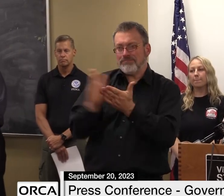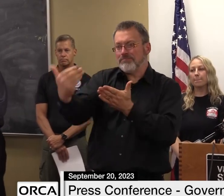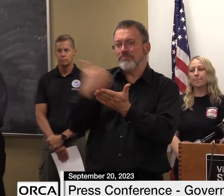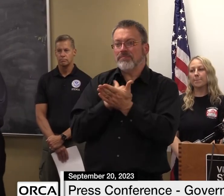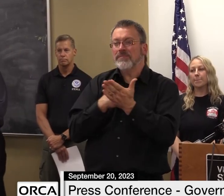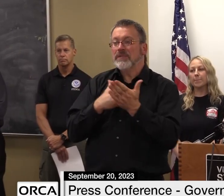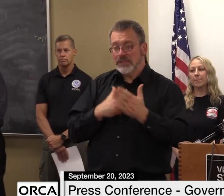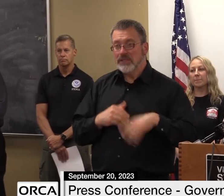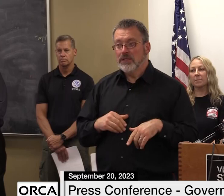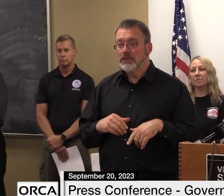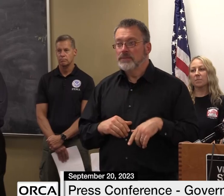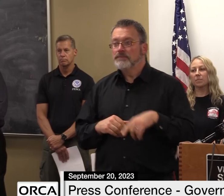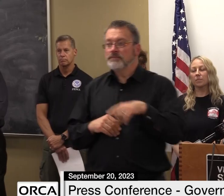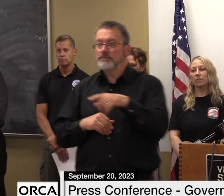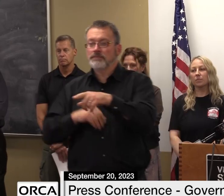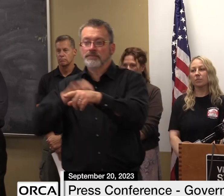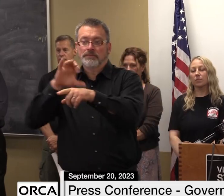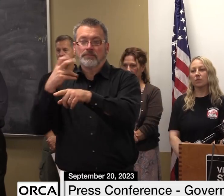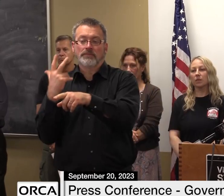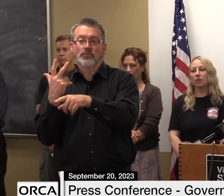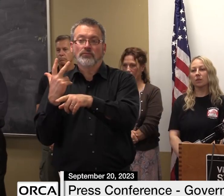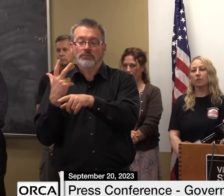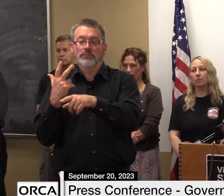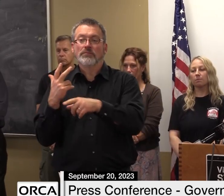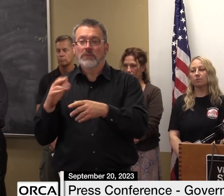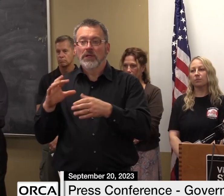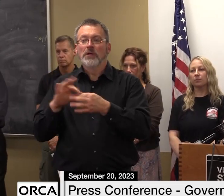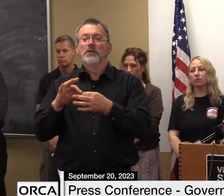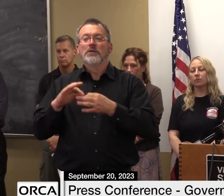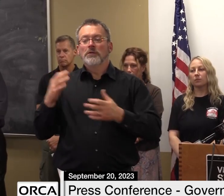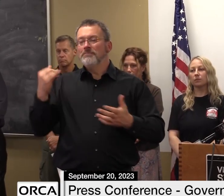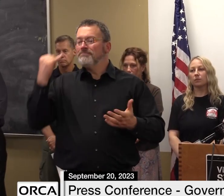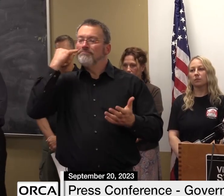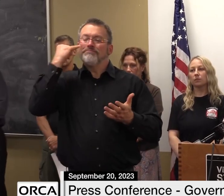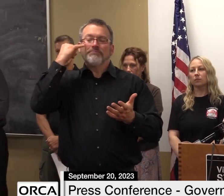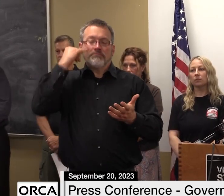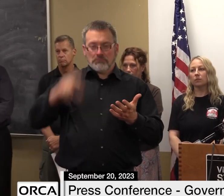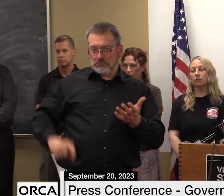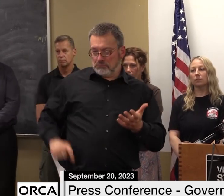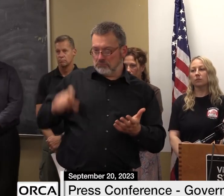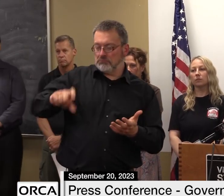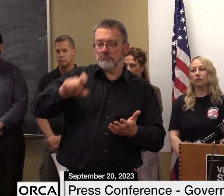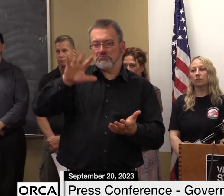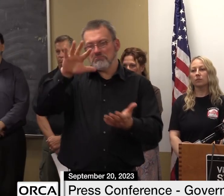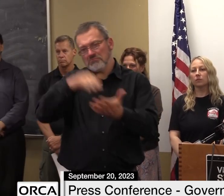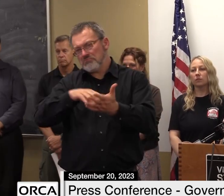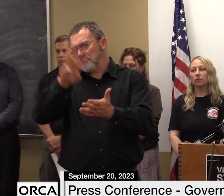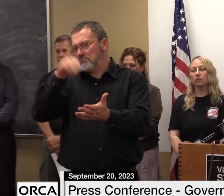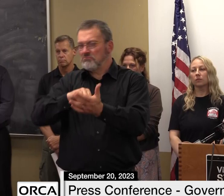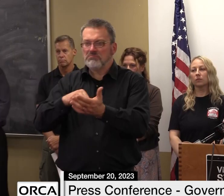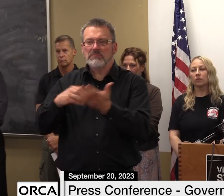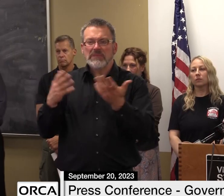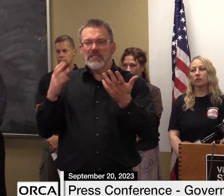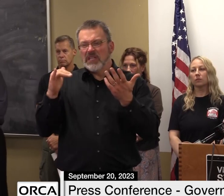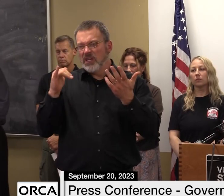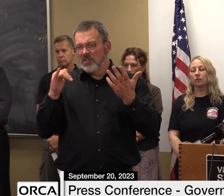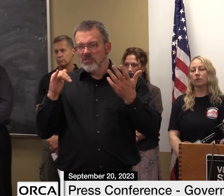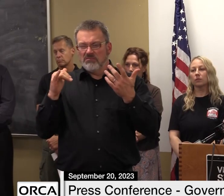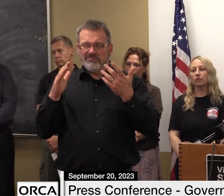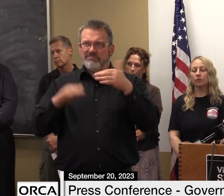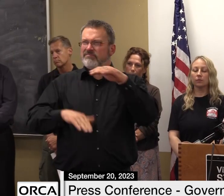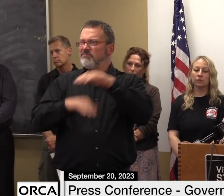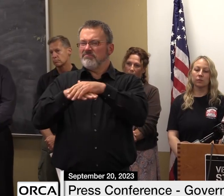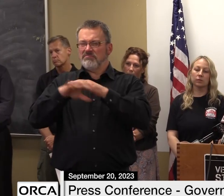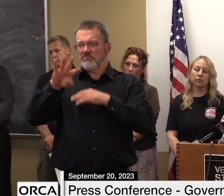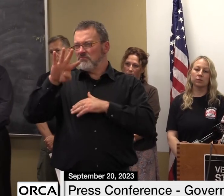is paid out, let's just say $5,000 or $6,000, which is well below the cap of $41,000, $42,000,